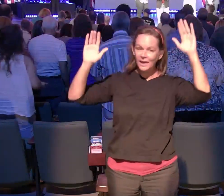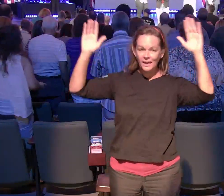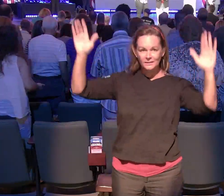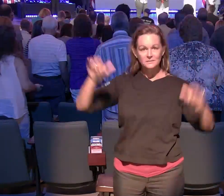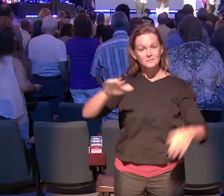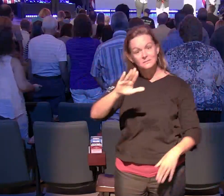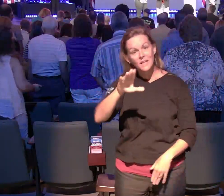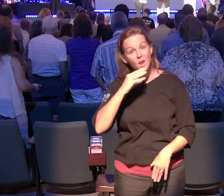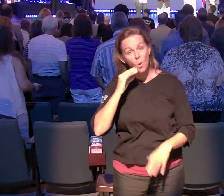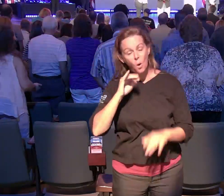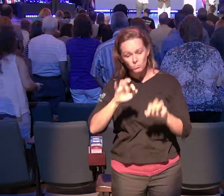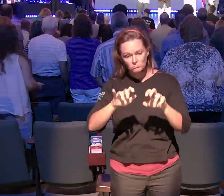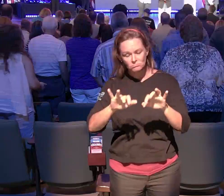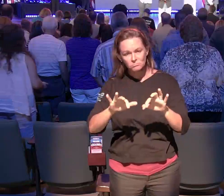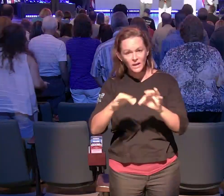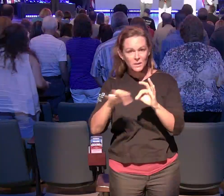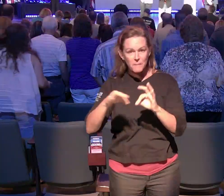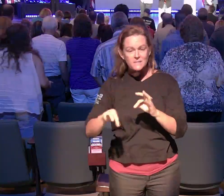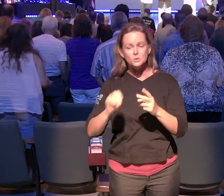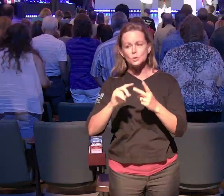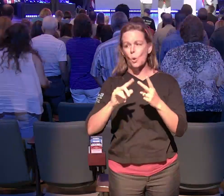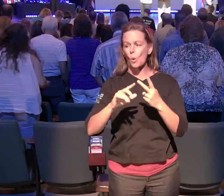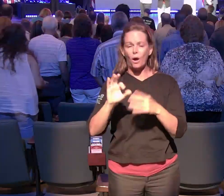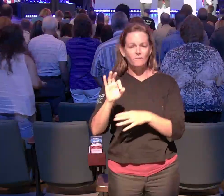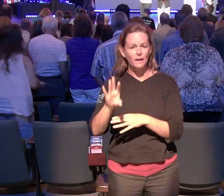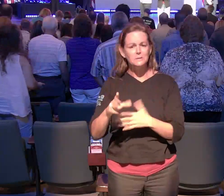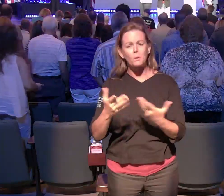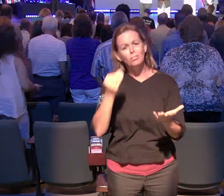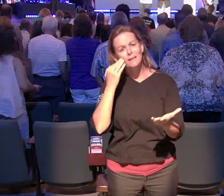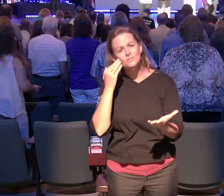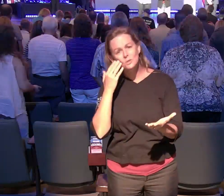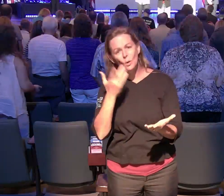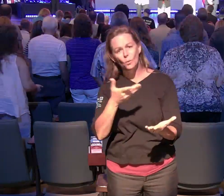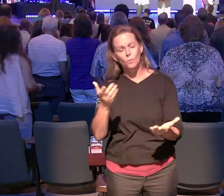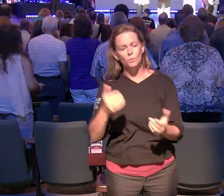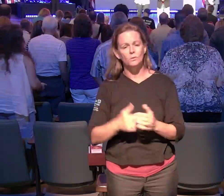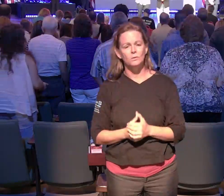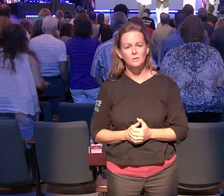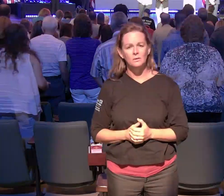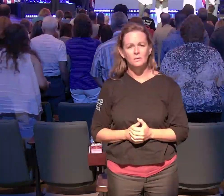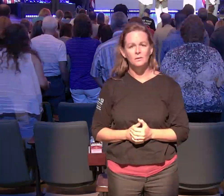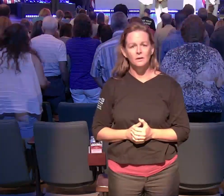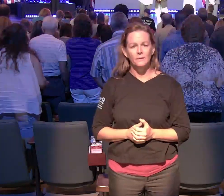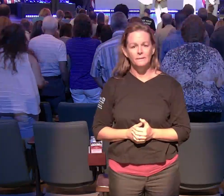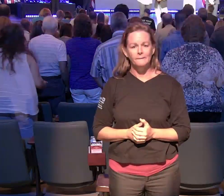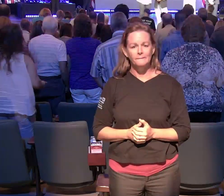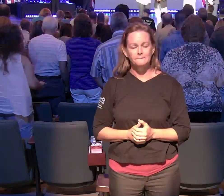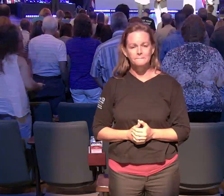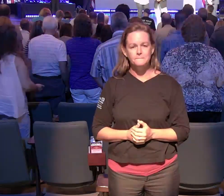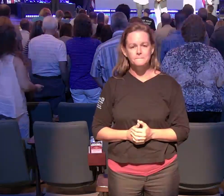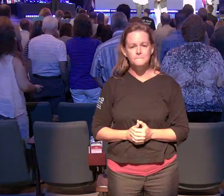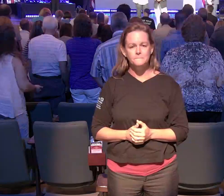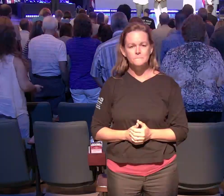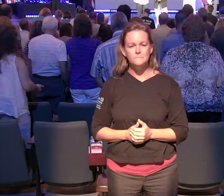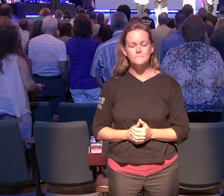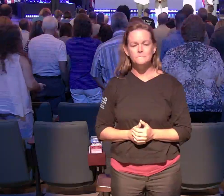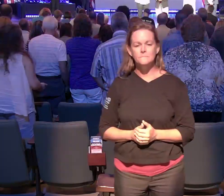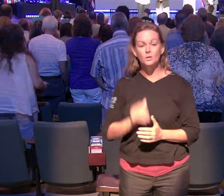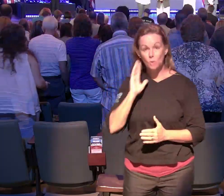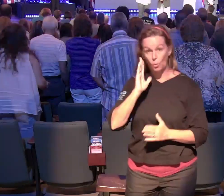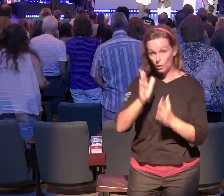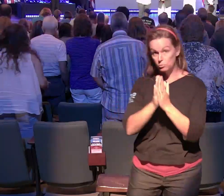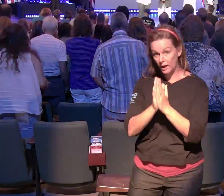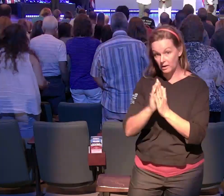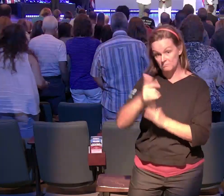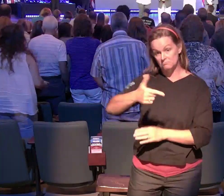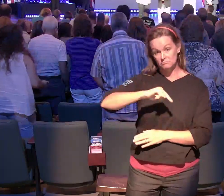hands. Others today, just raise it high. Yeah, yes. You can just put your hand down. We're going to pray a prayer right now, right where you're at. And you're going to repeat this prayer after